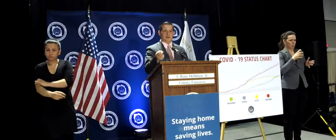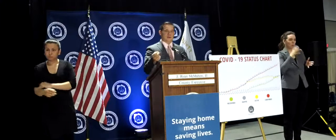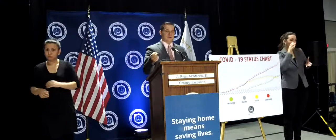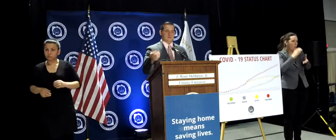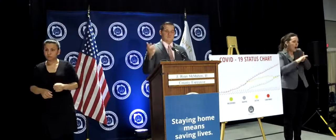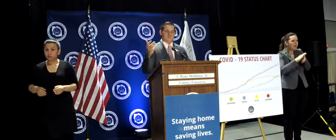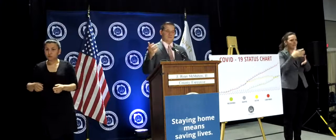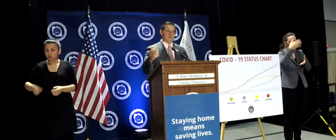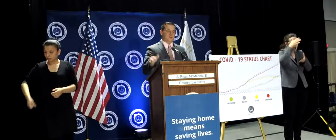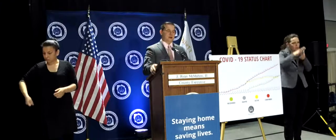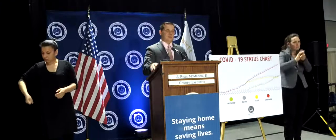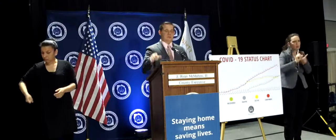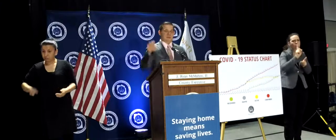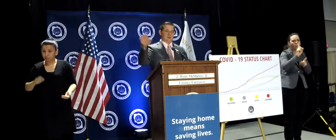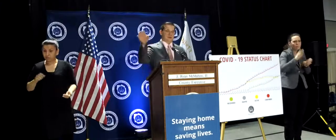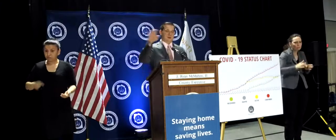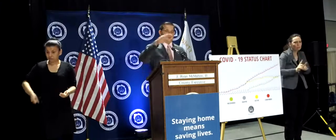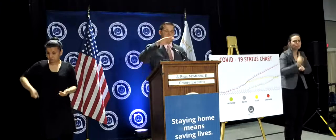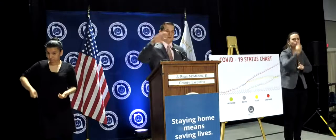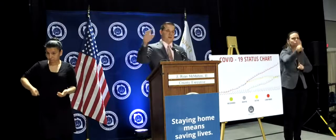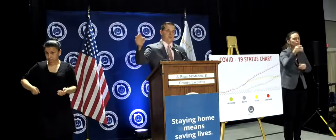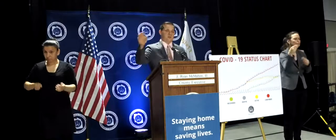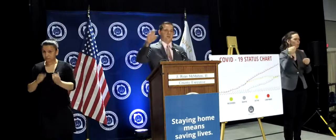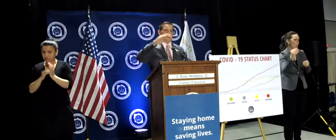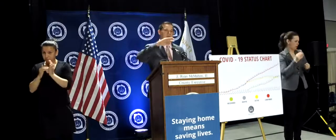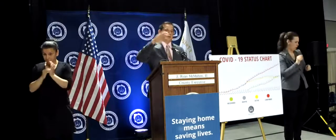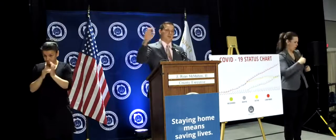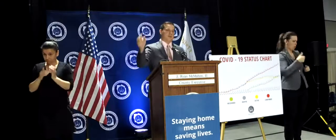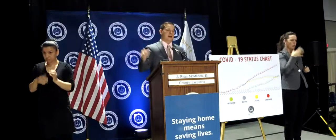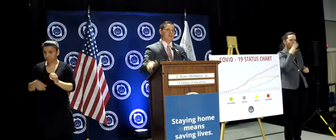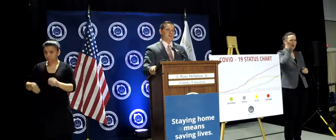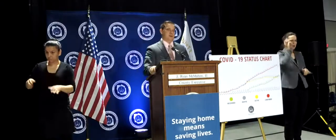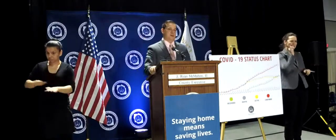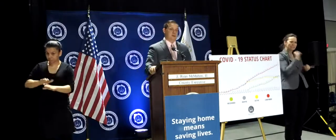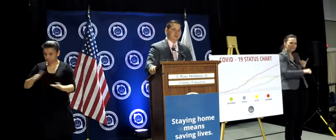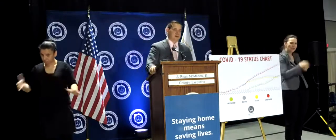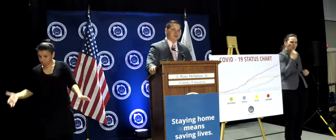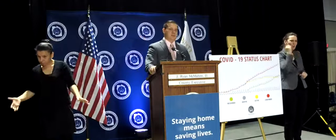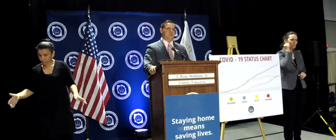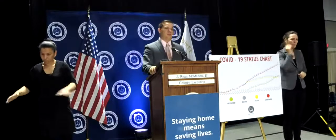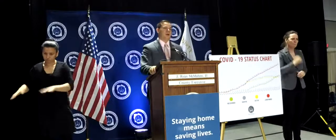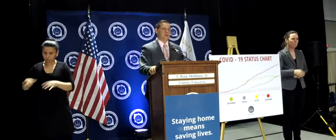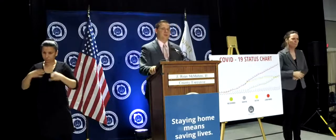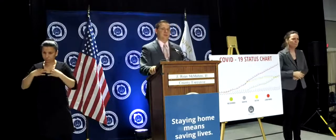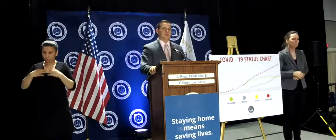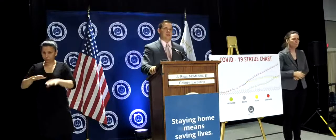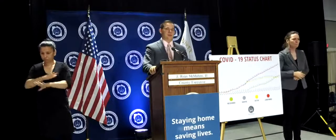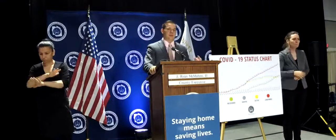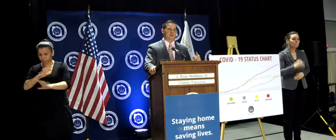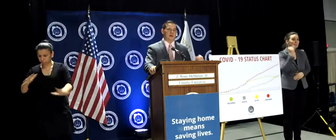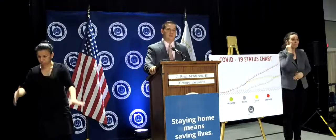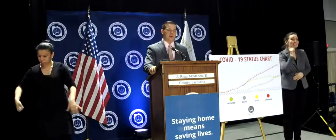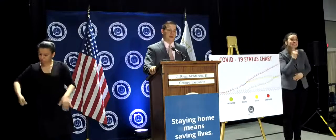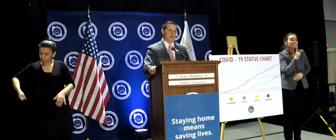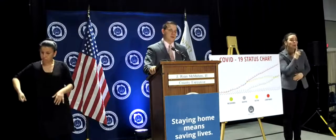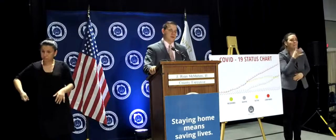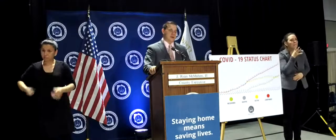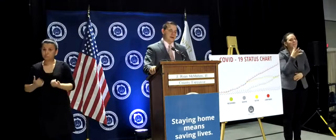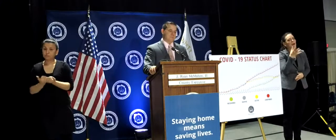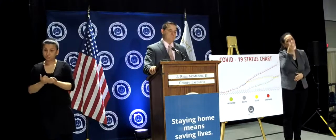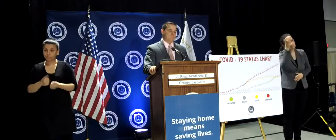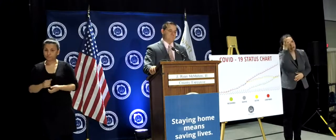carrier. You can probably protect the car seat carrier throwing a blanket over the top of it. Just some parenting advice I can give them out right